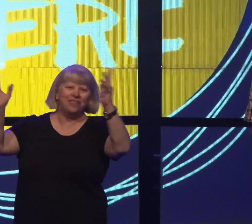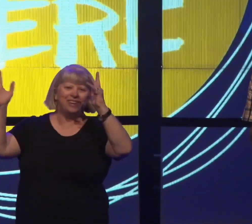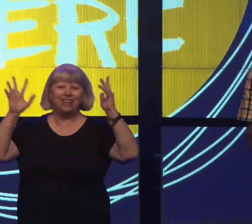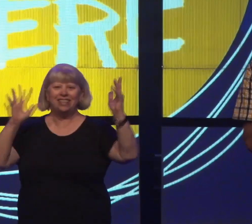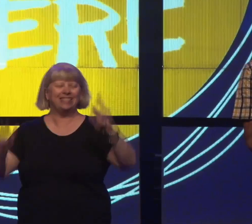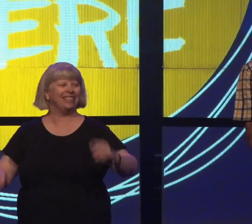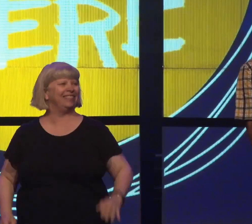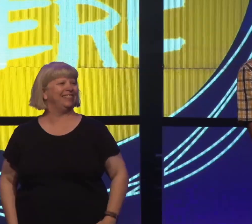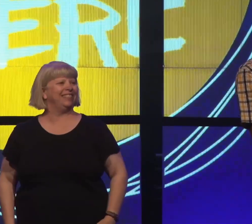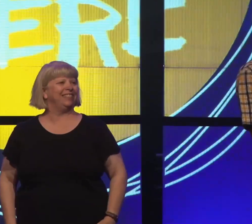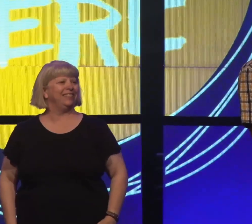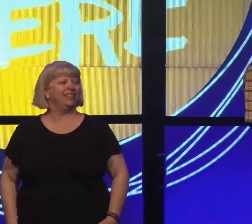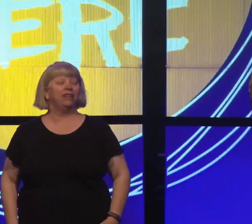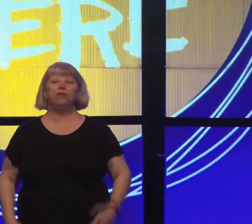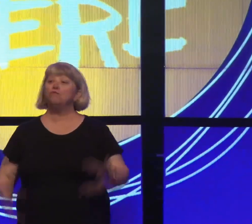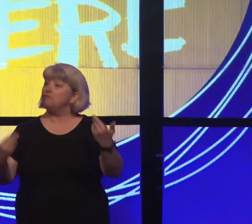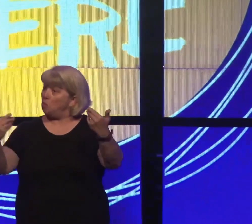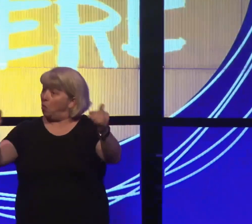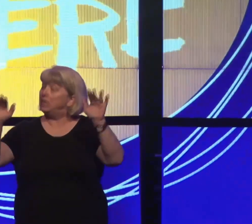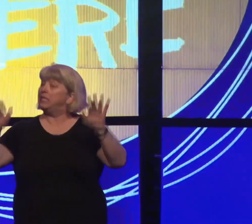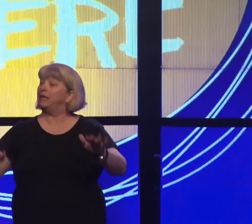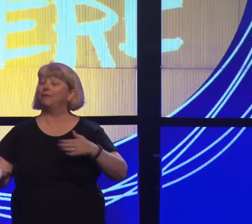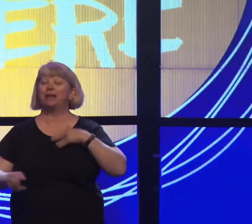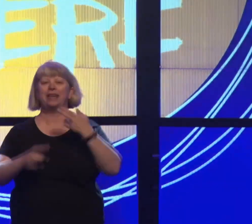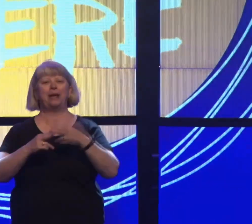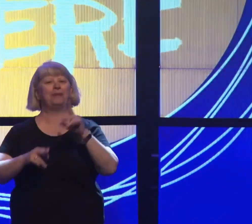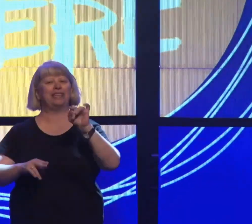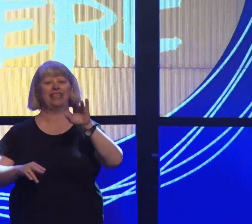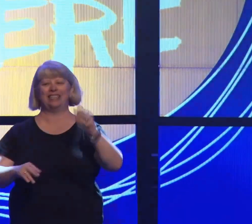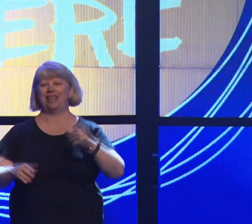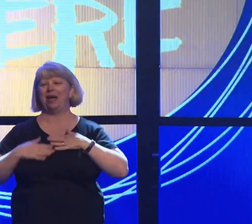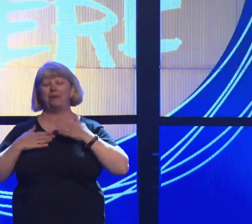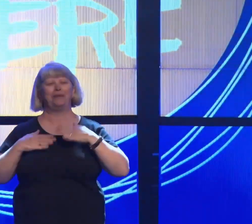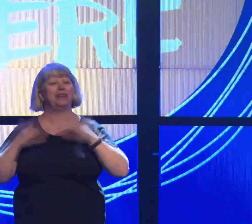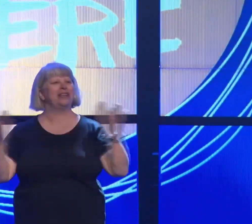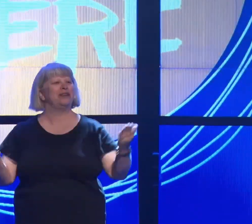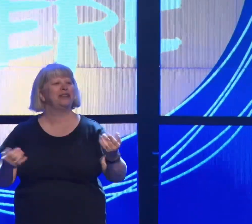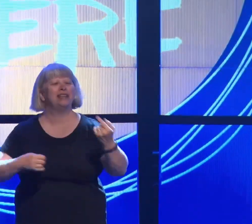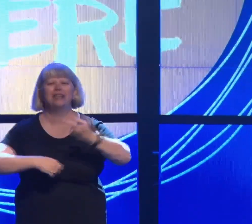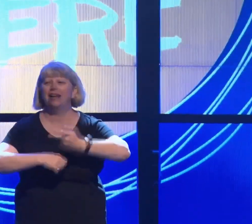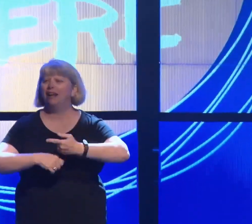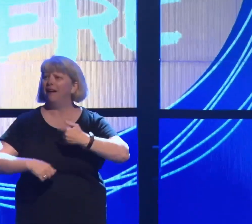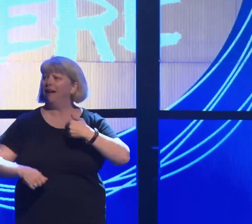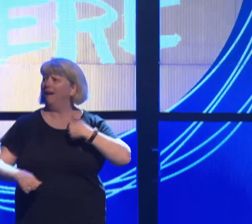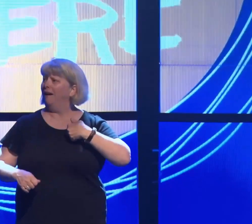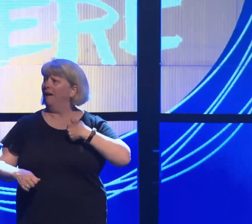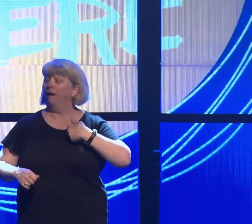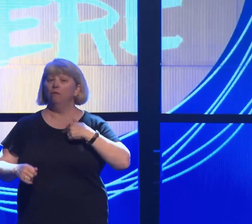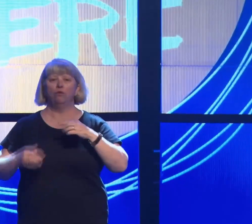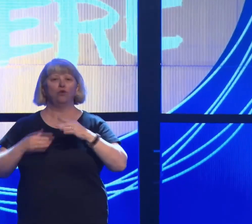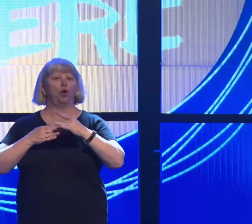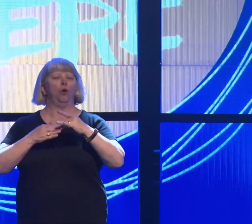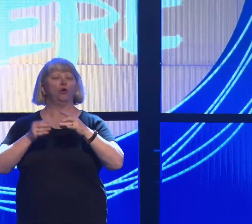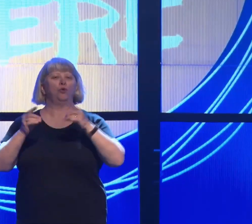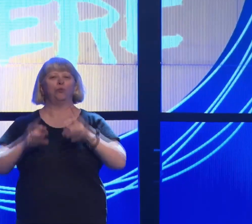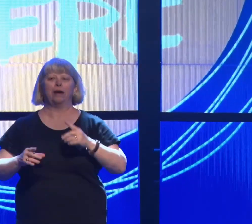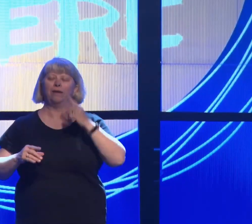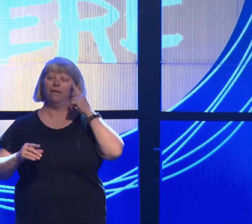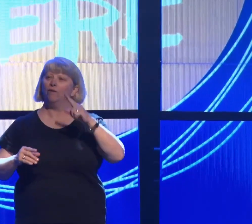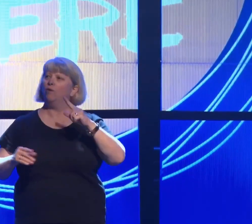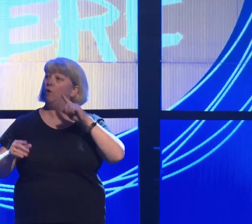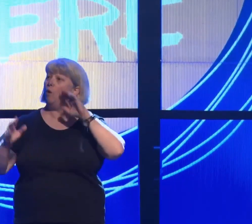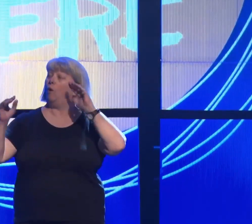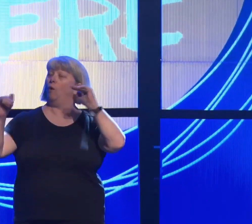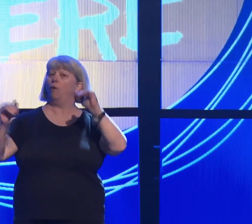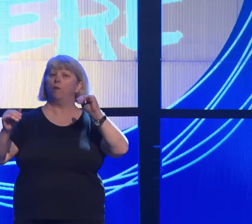I heard him. You can have a seat. My name's Dennis. I'm glad that you're here today. I'm the co-director of our Partners in Hope,